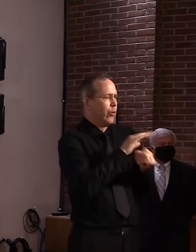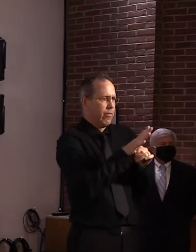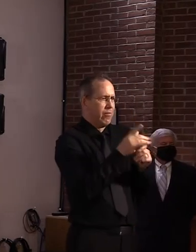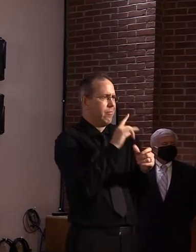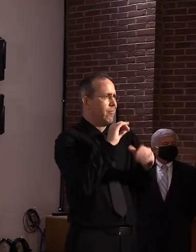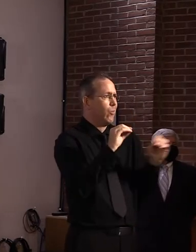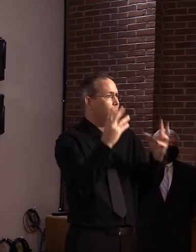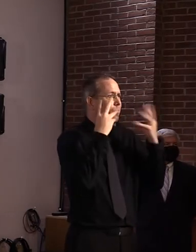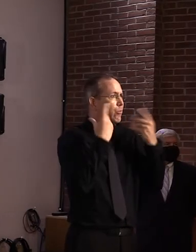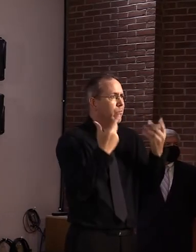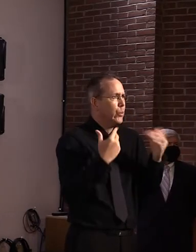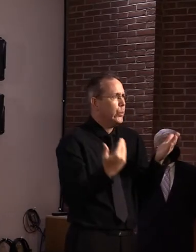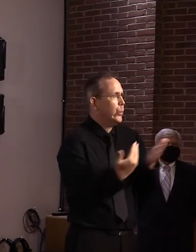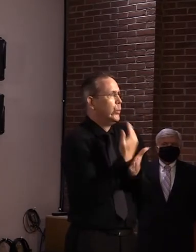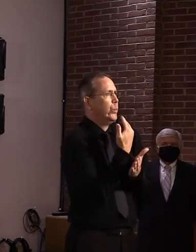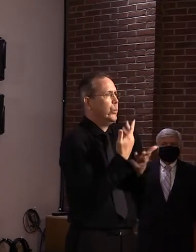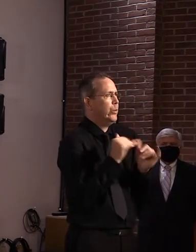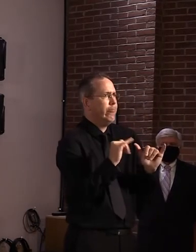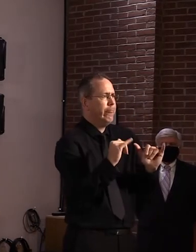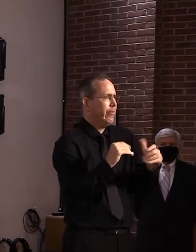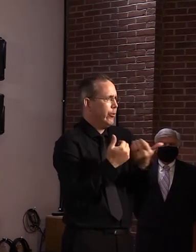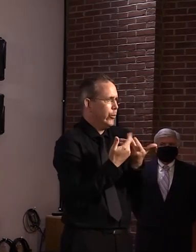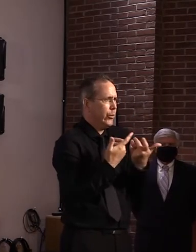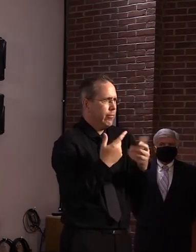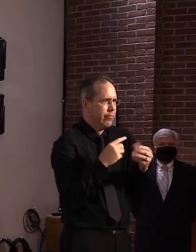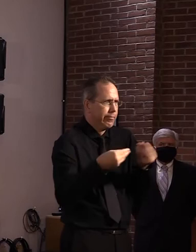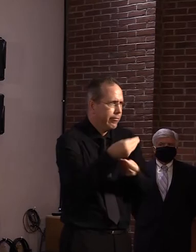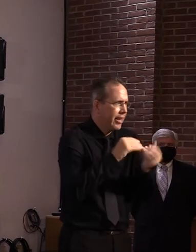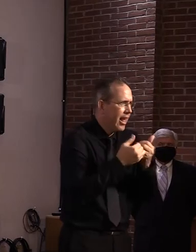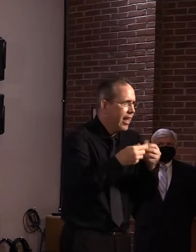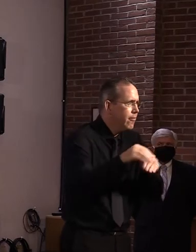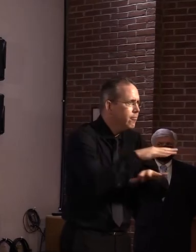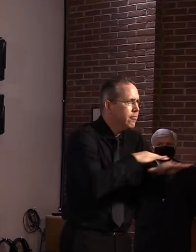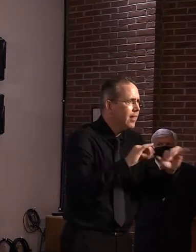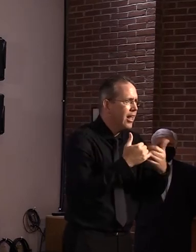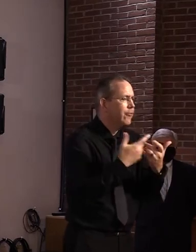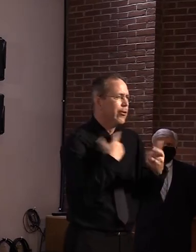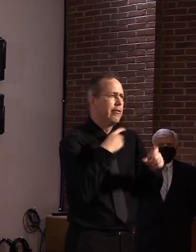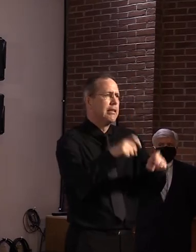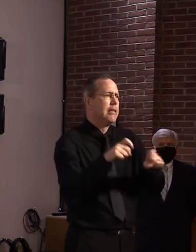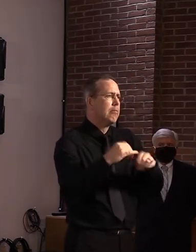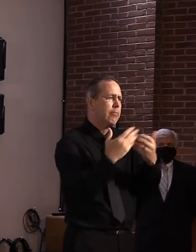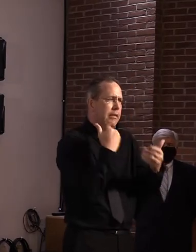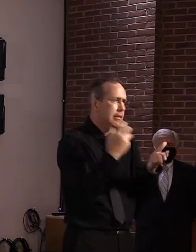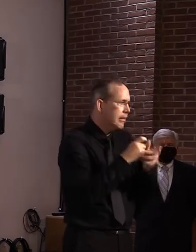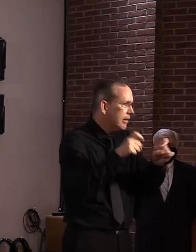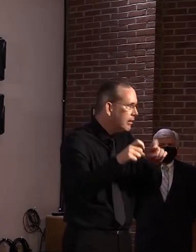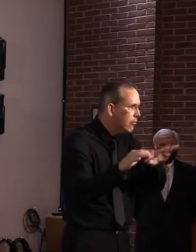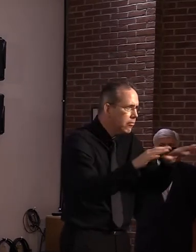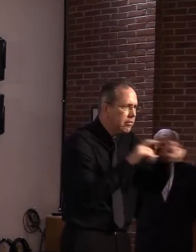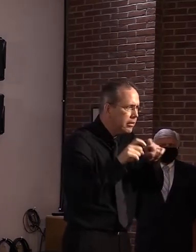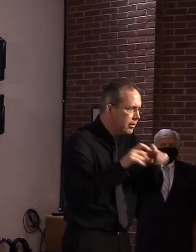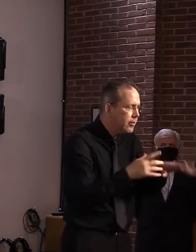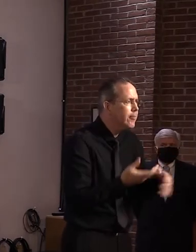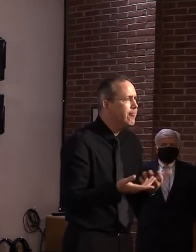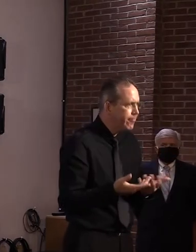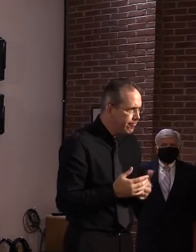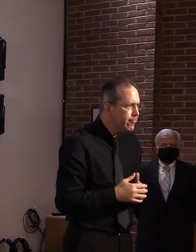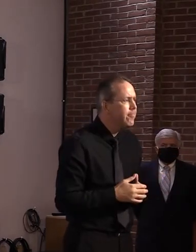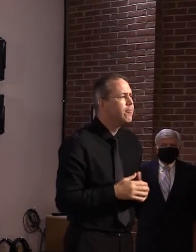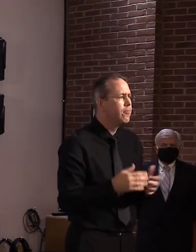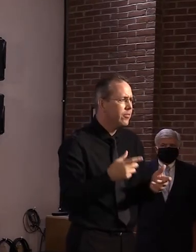there. So this restart plan and document that you've heard about does not